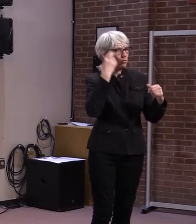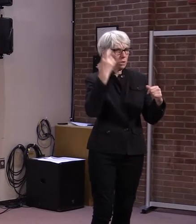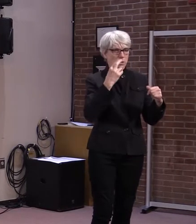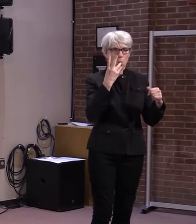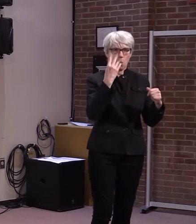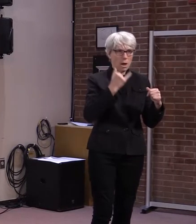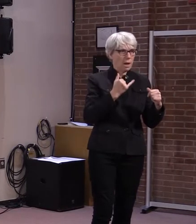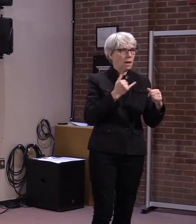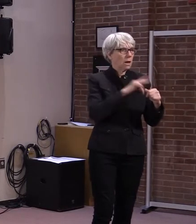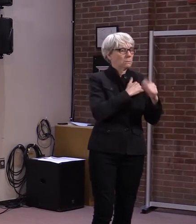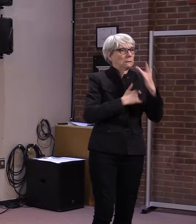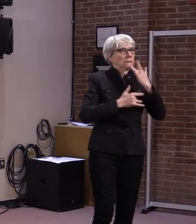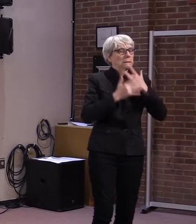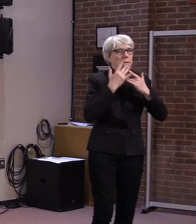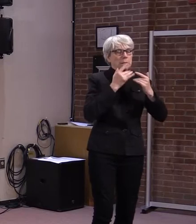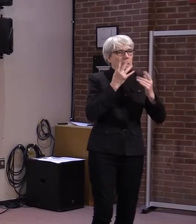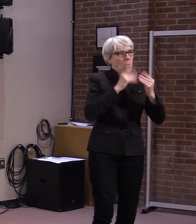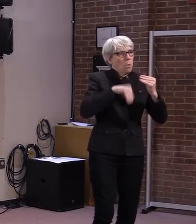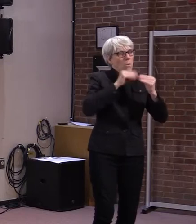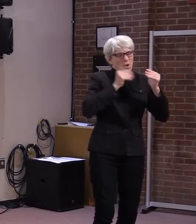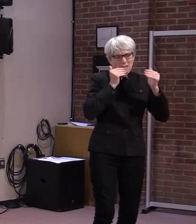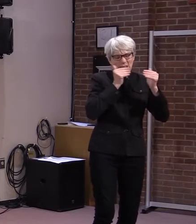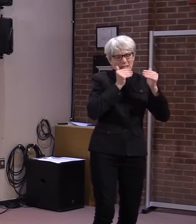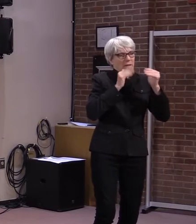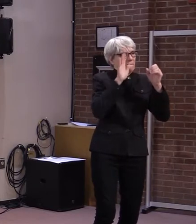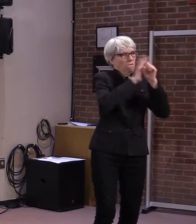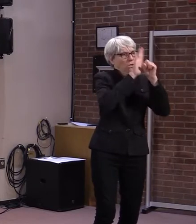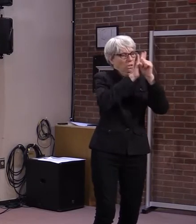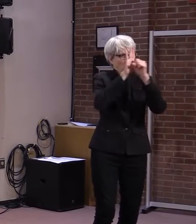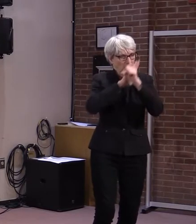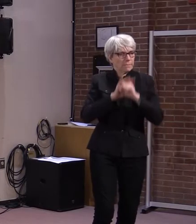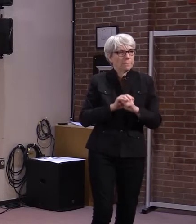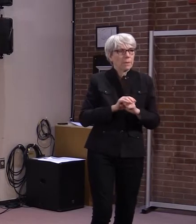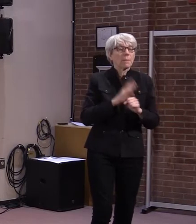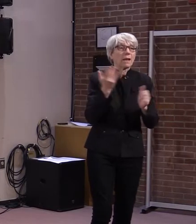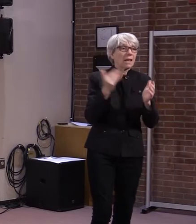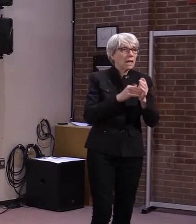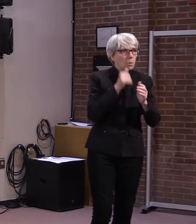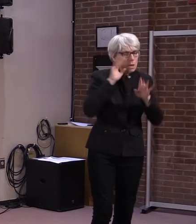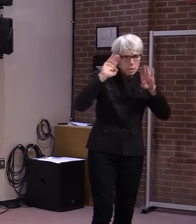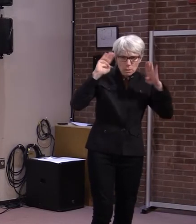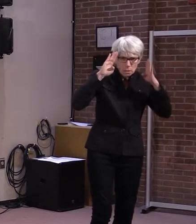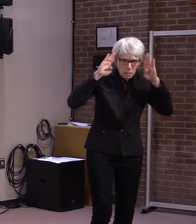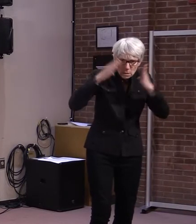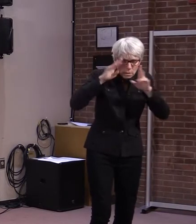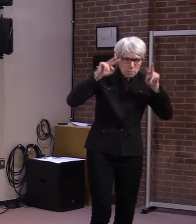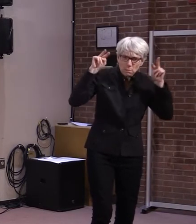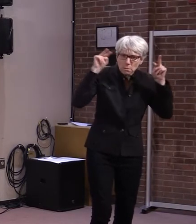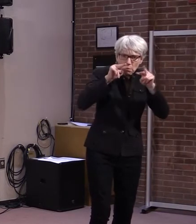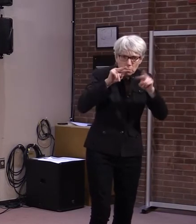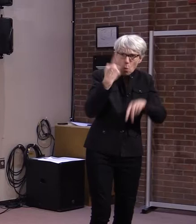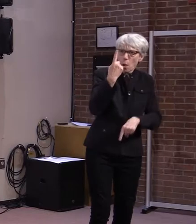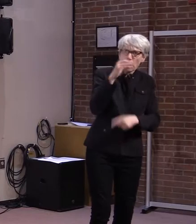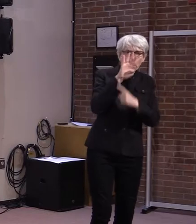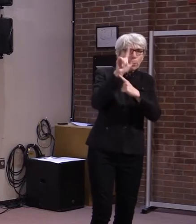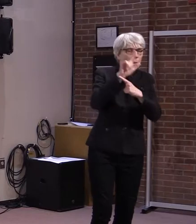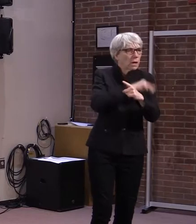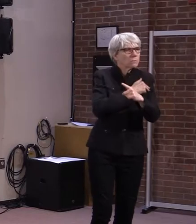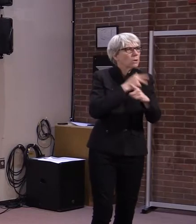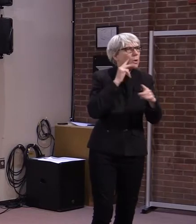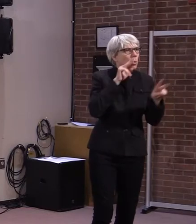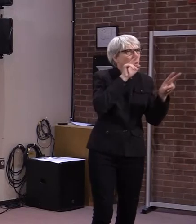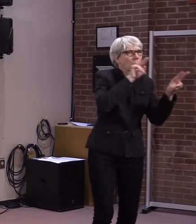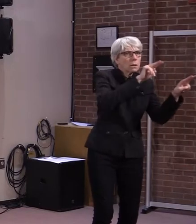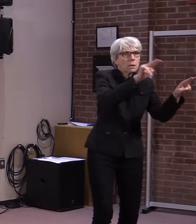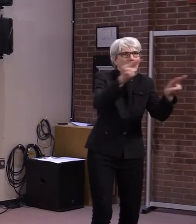said, we monitor the capacity system-wide, not just one hospital, but system-wide on a daily